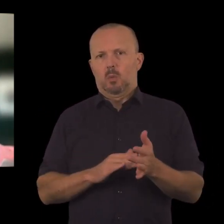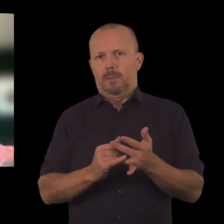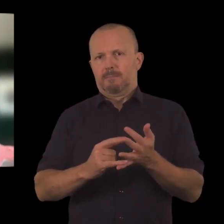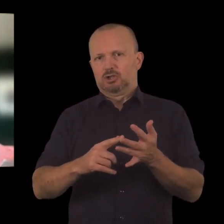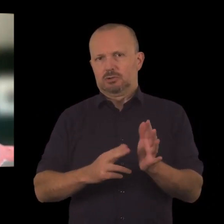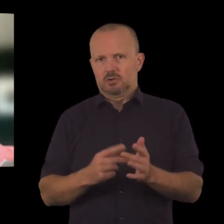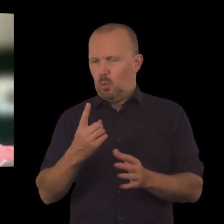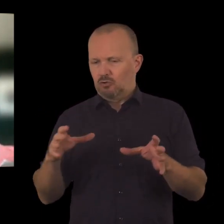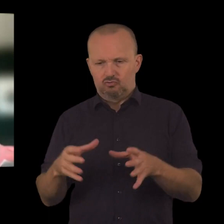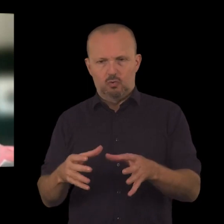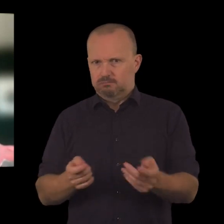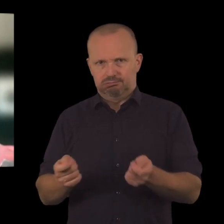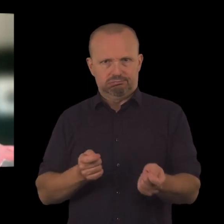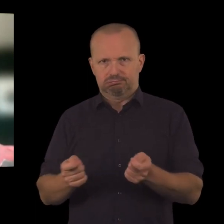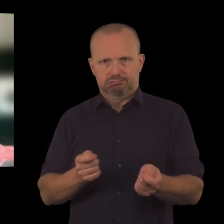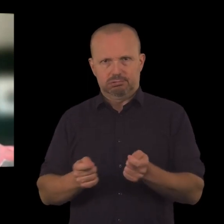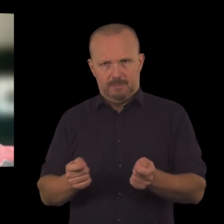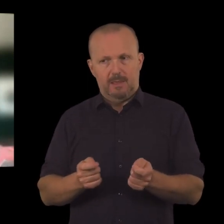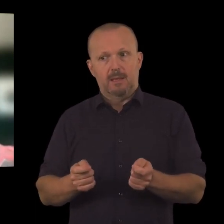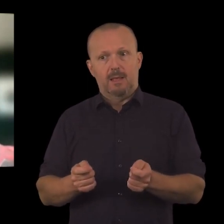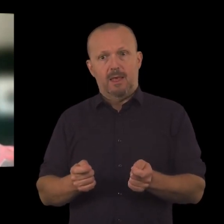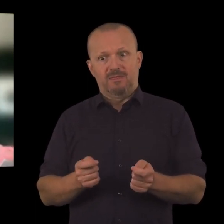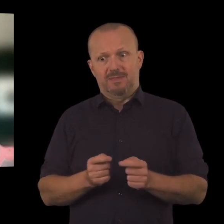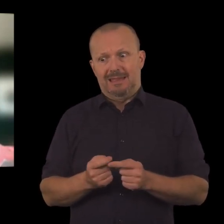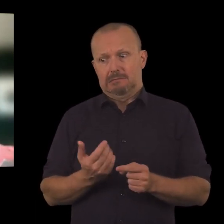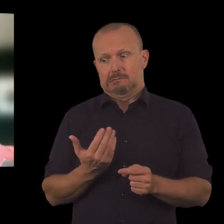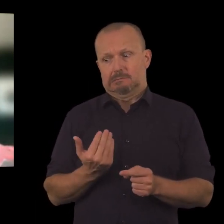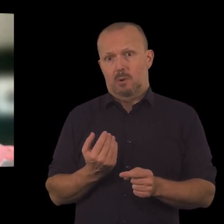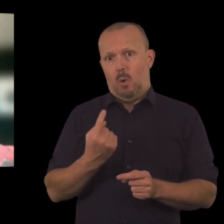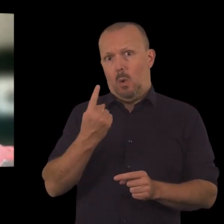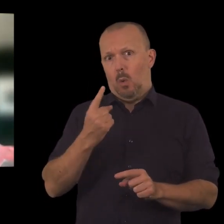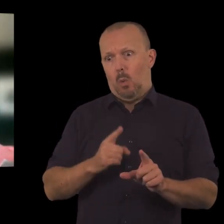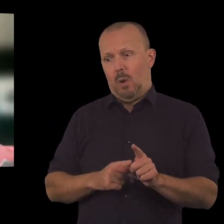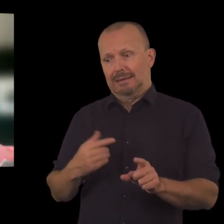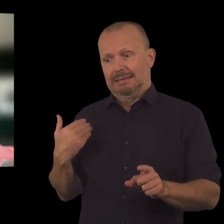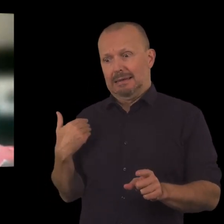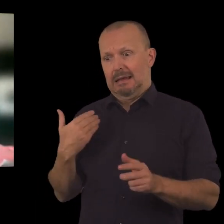acting or performance, and that they're they want to be a part of the group. So